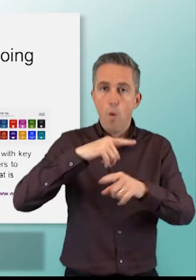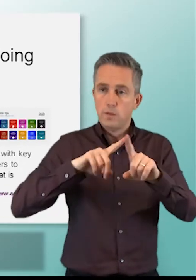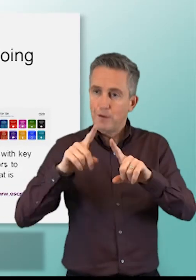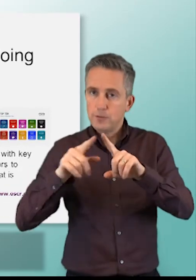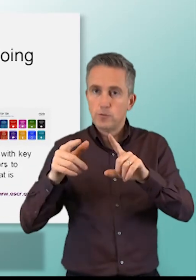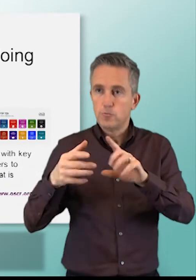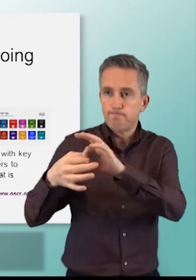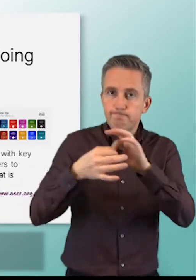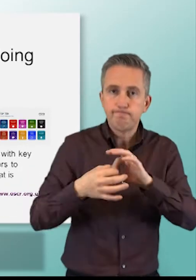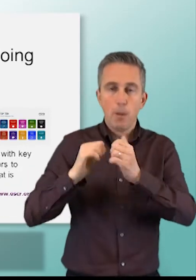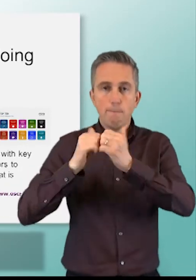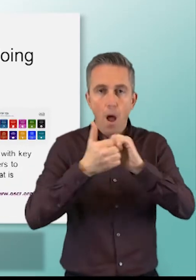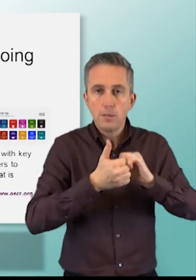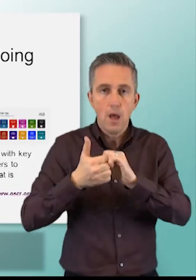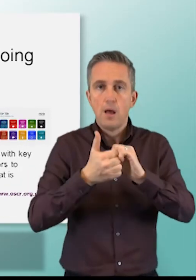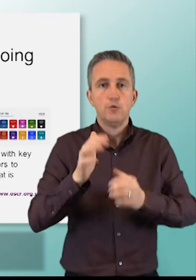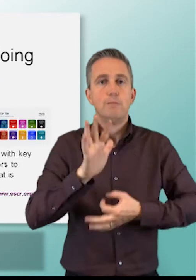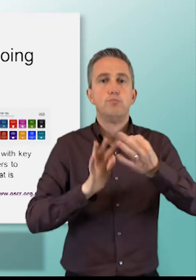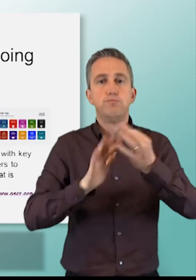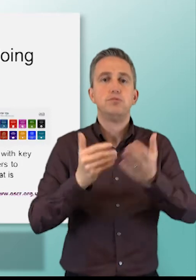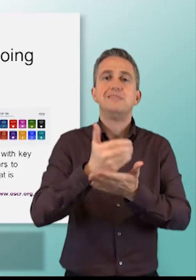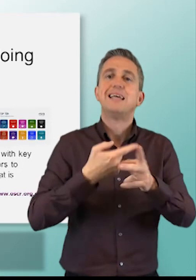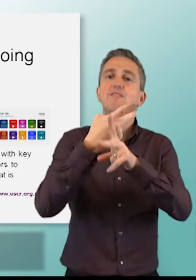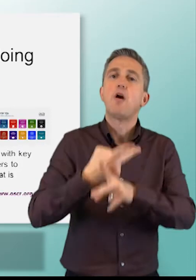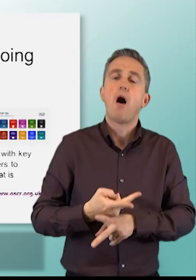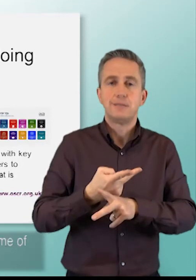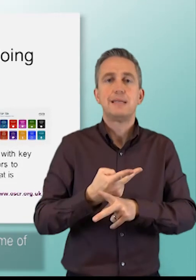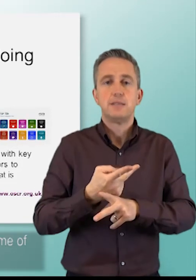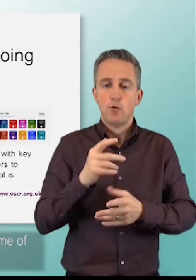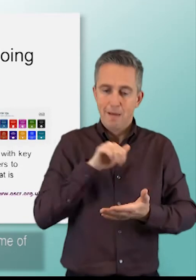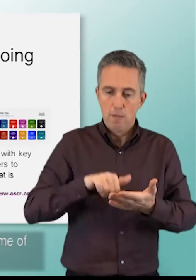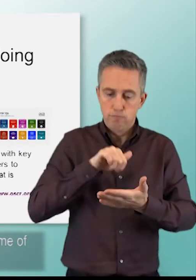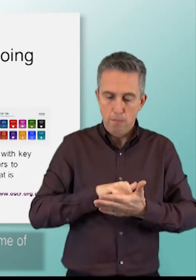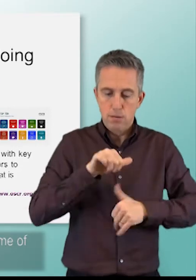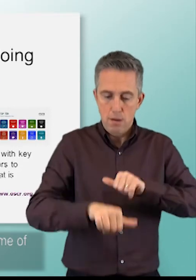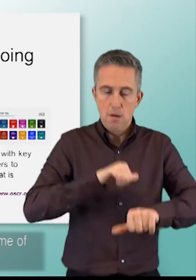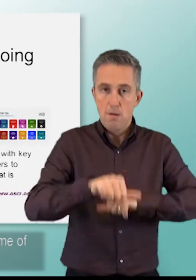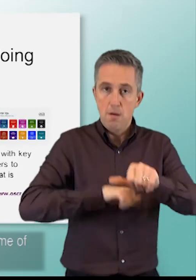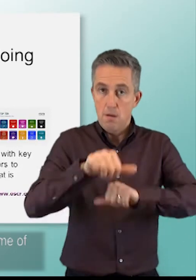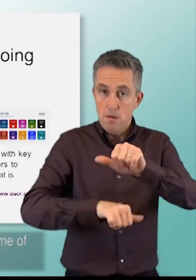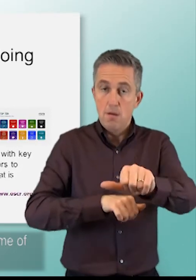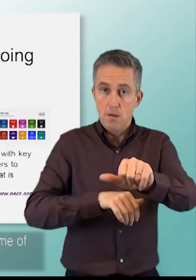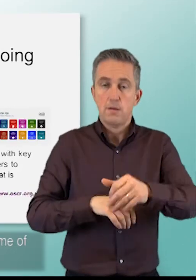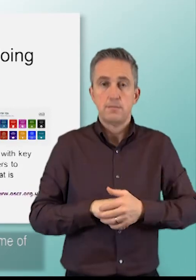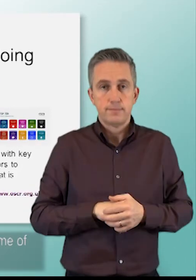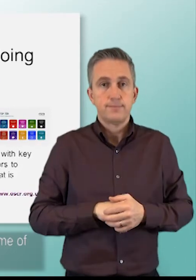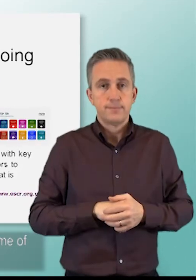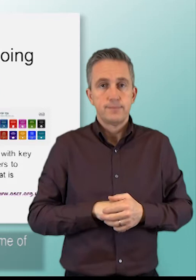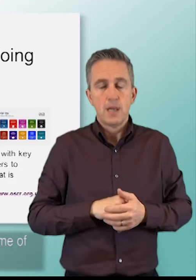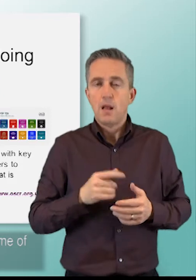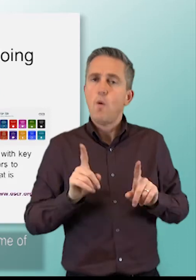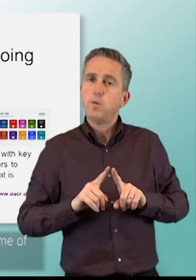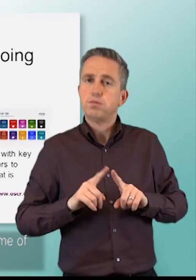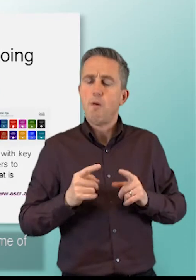do to actually build up strength in this area of work. And that will include safeguarding, but it will also start to work on